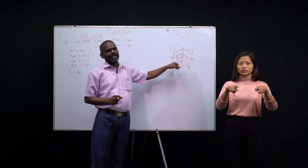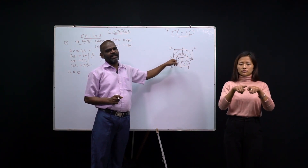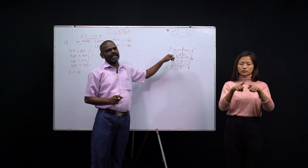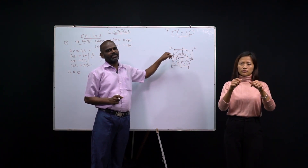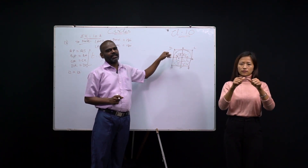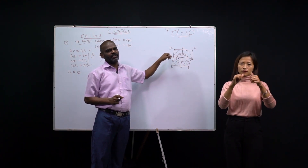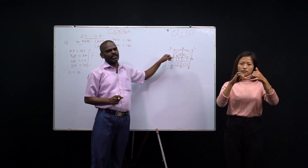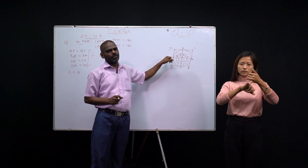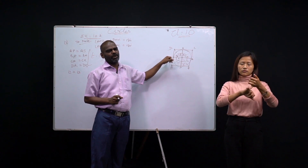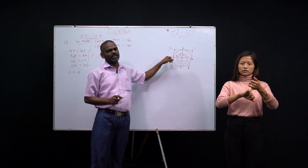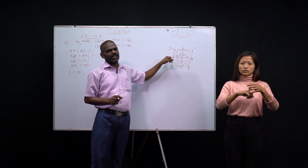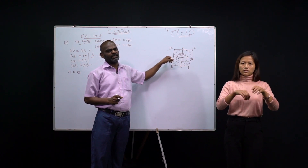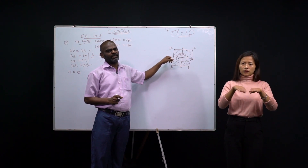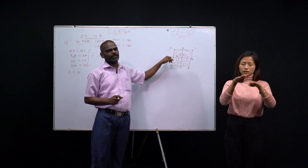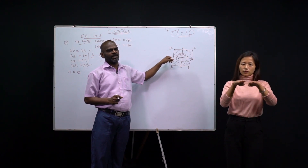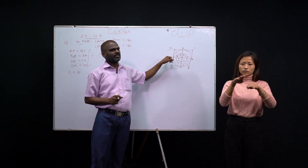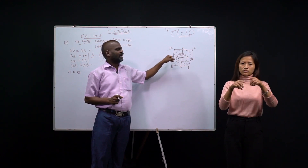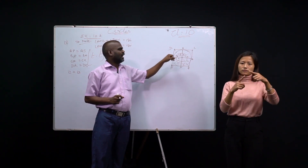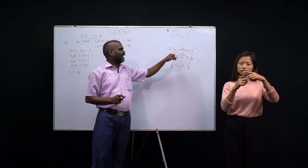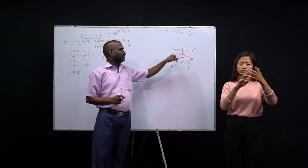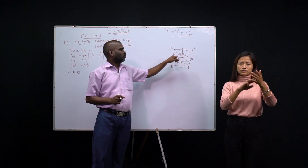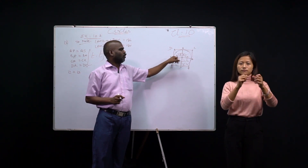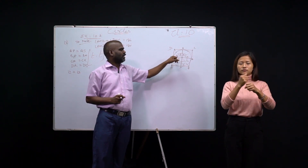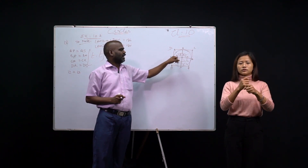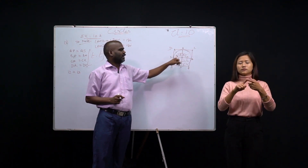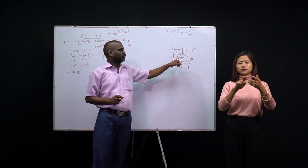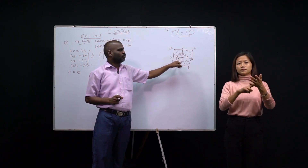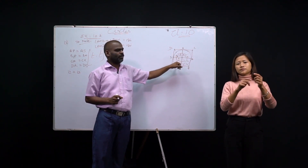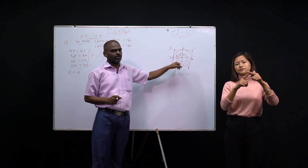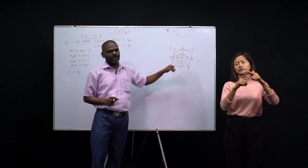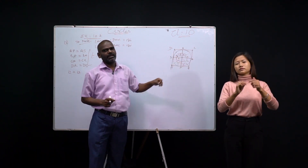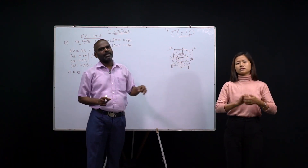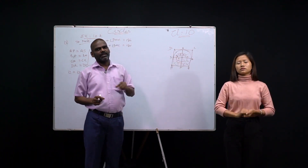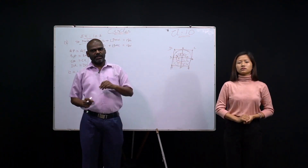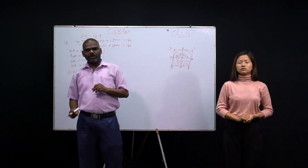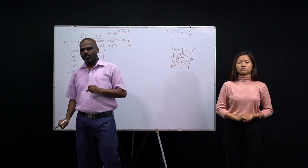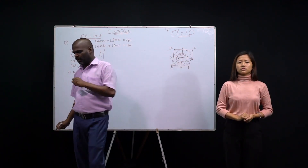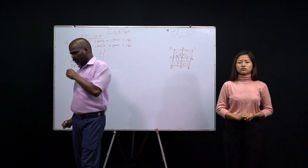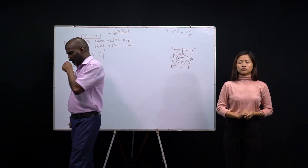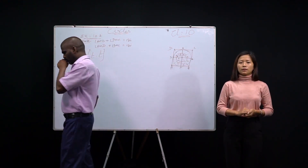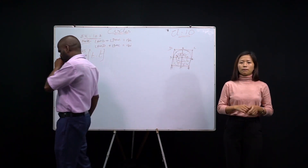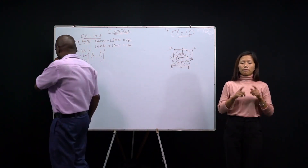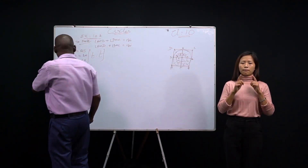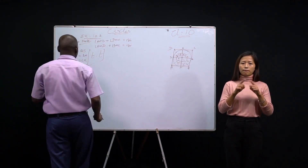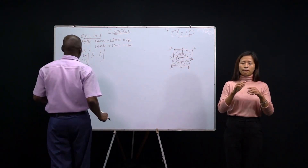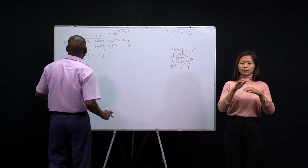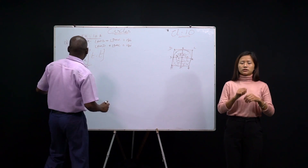AP and AS are equal tangent, that means angle 1 and angle 2 must be equal.